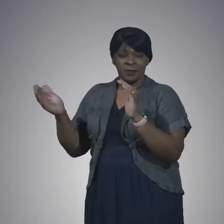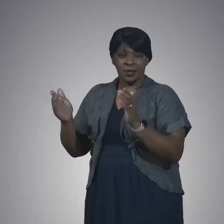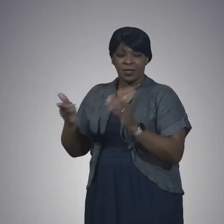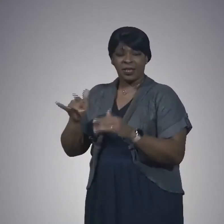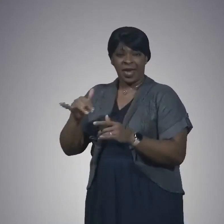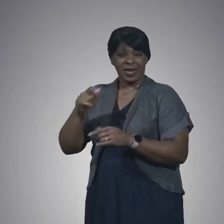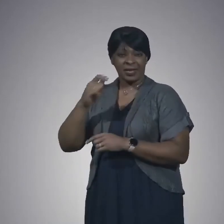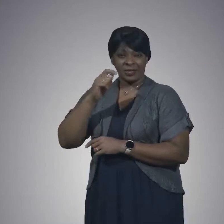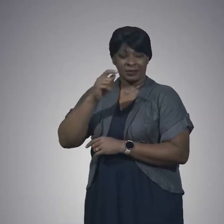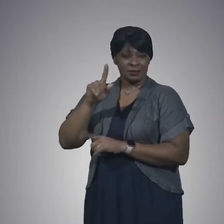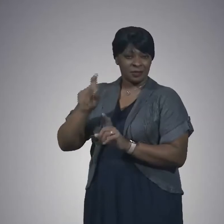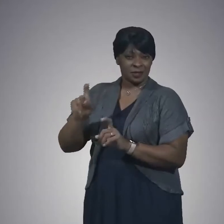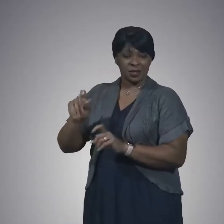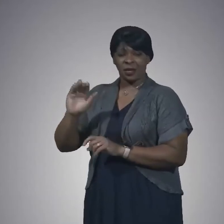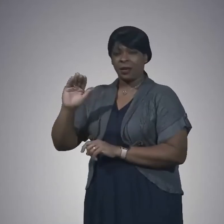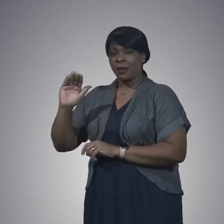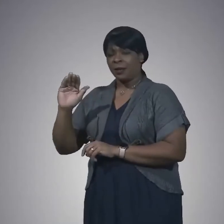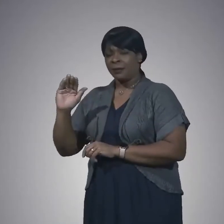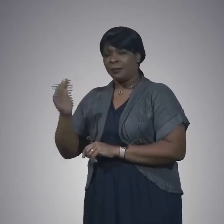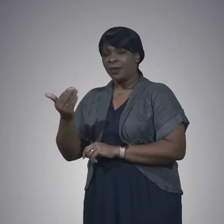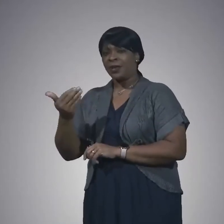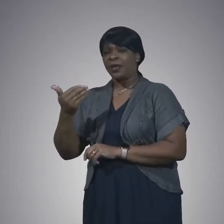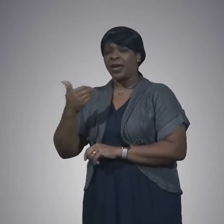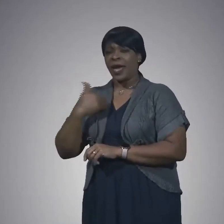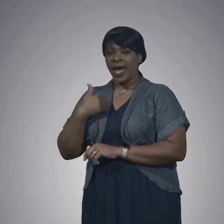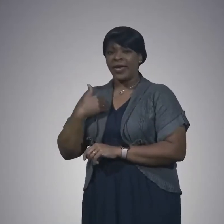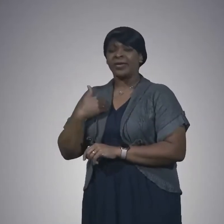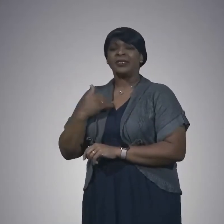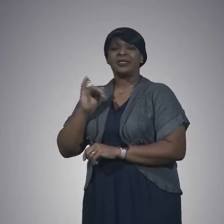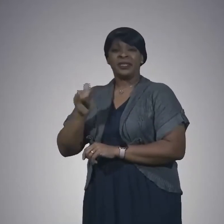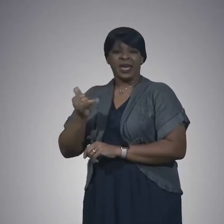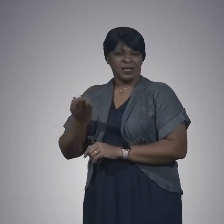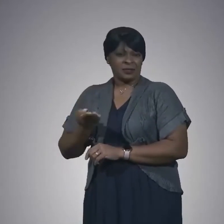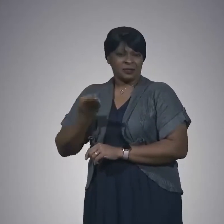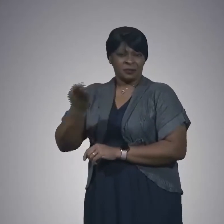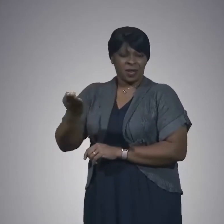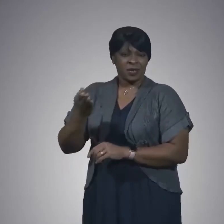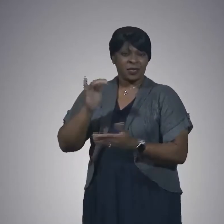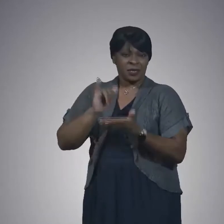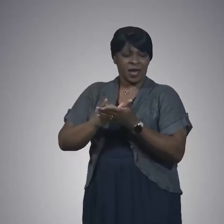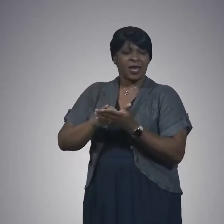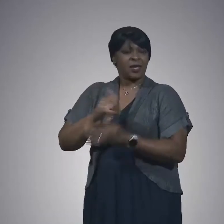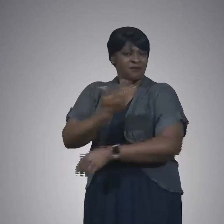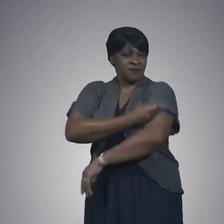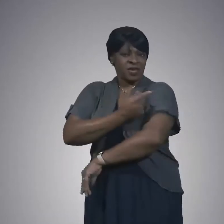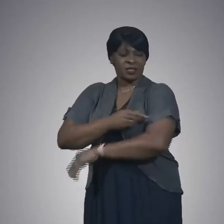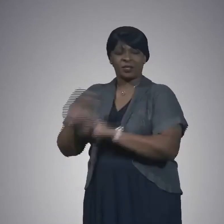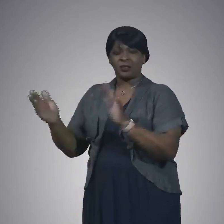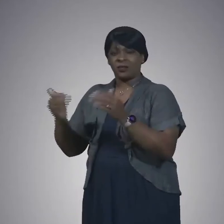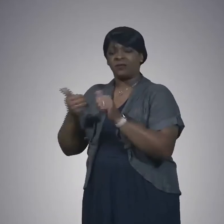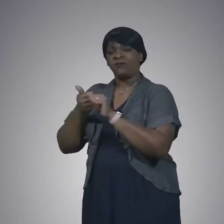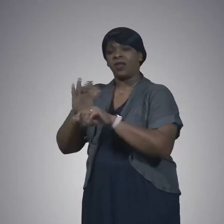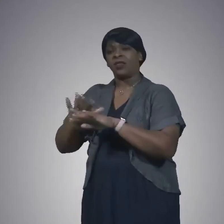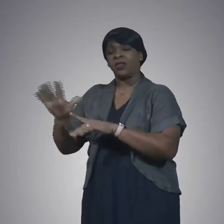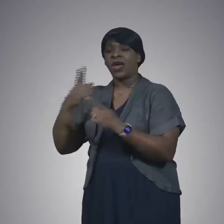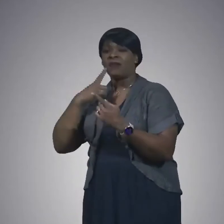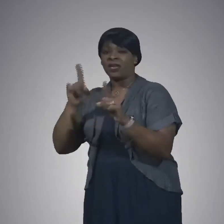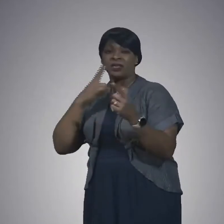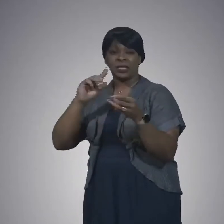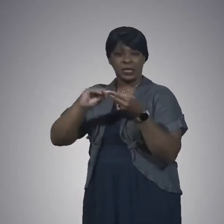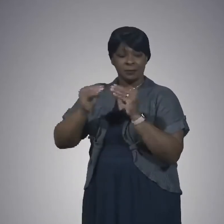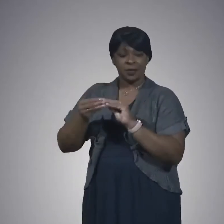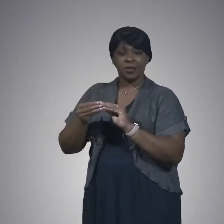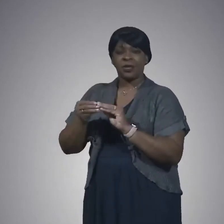we have apparently like a sufficient supply of monoclonals. Obviously, we have a sufficient supply of vaccines, although we know there's hesitancy.